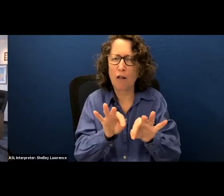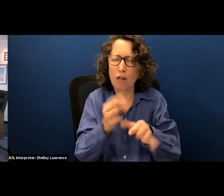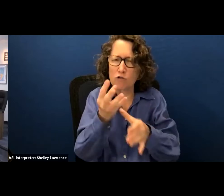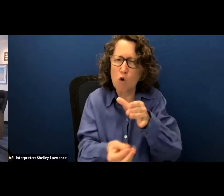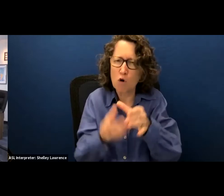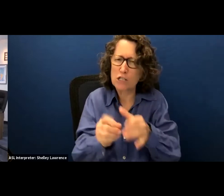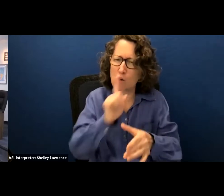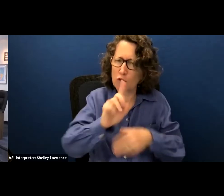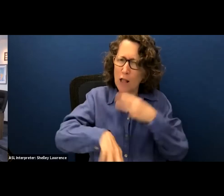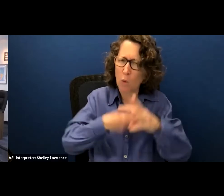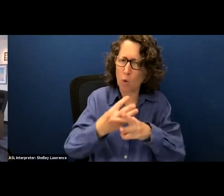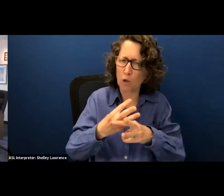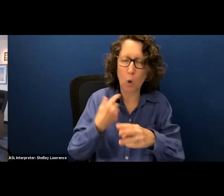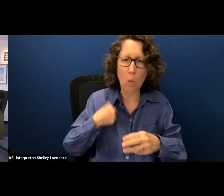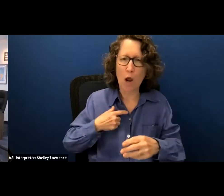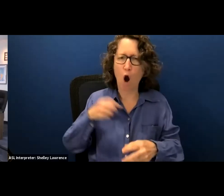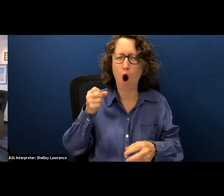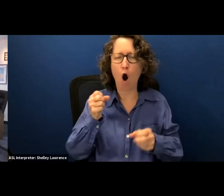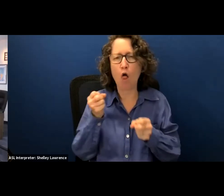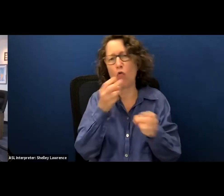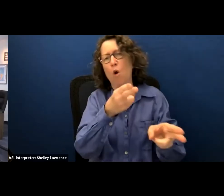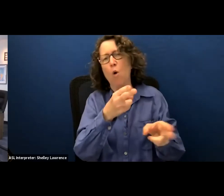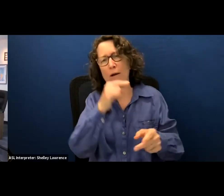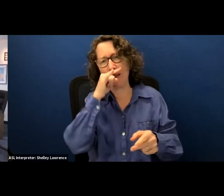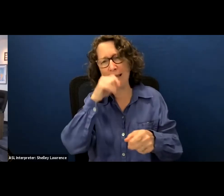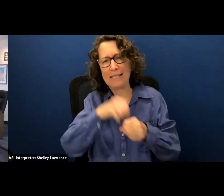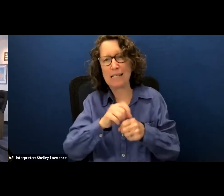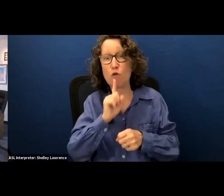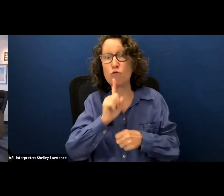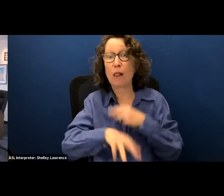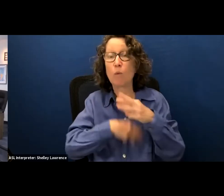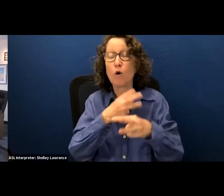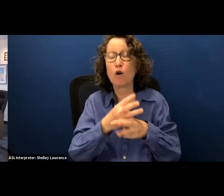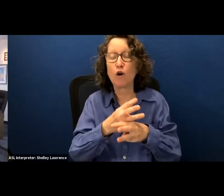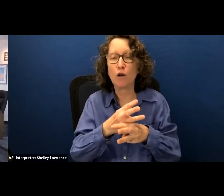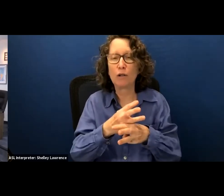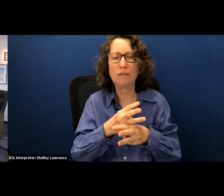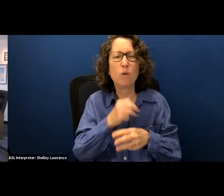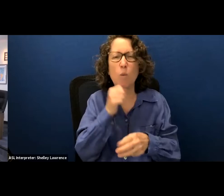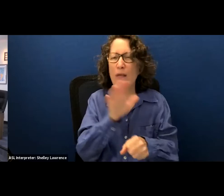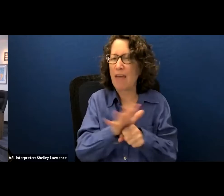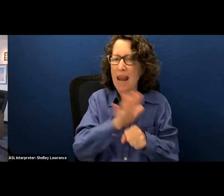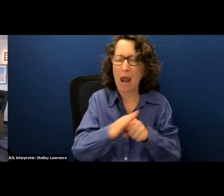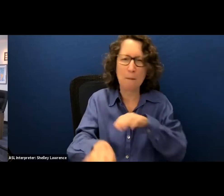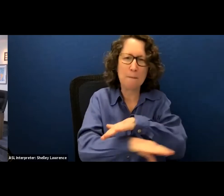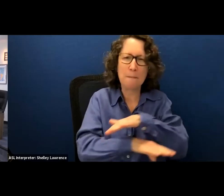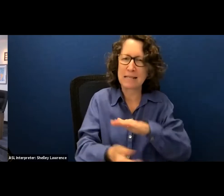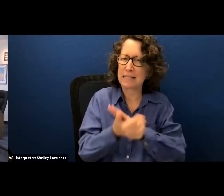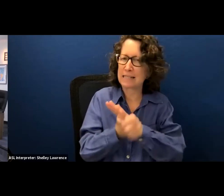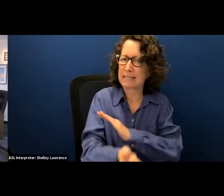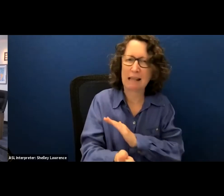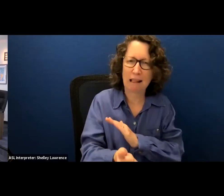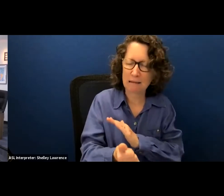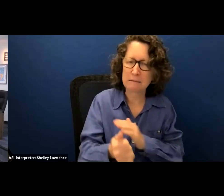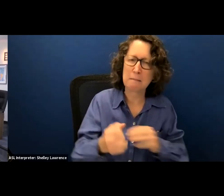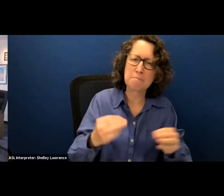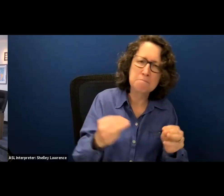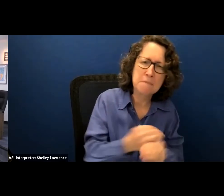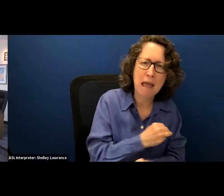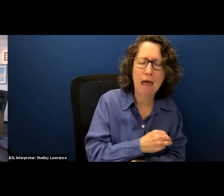world. We are throwing these kids out into the real world, lacking basic skill sets,